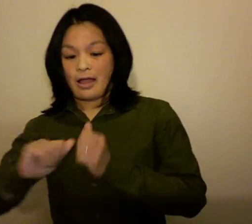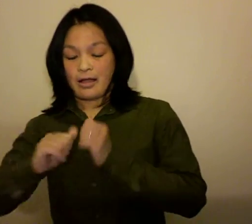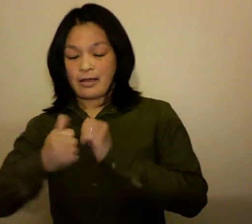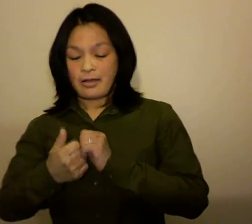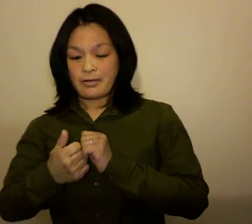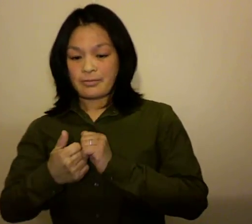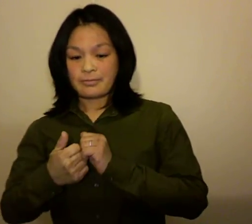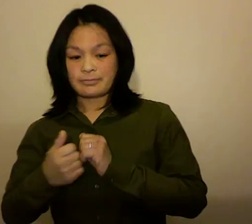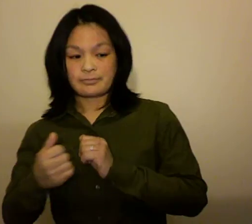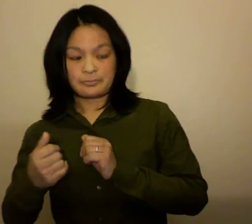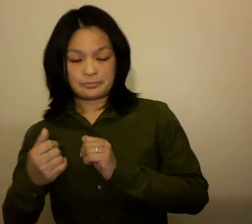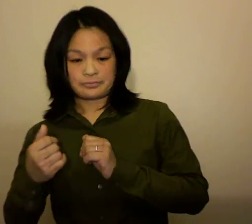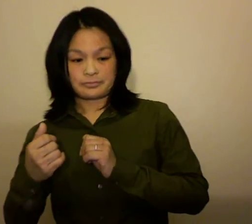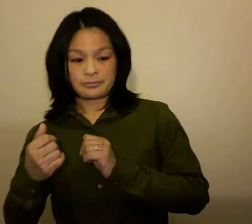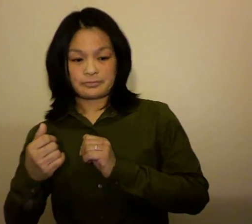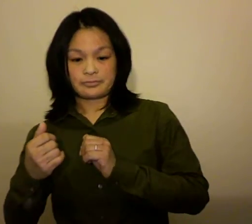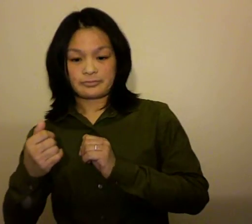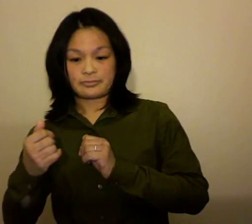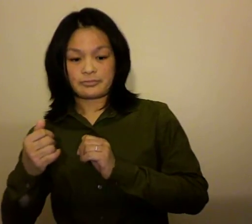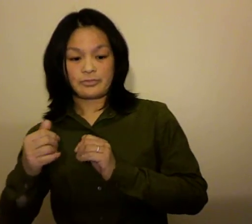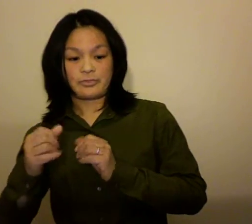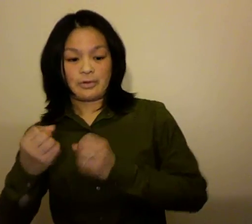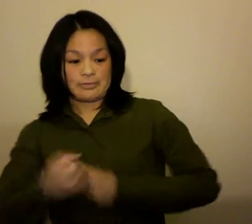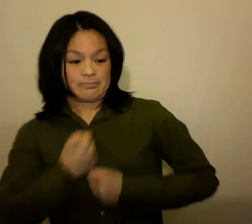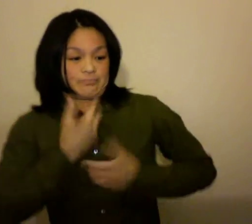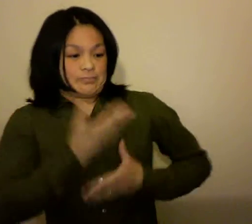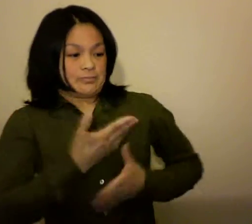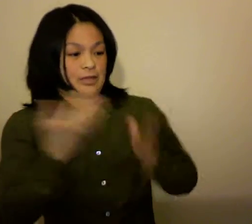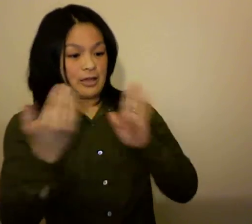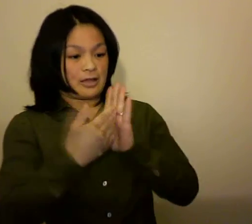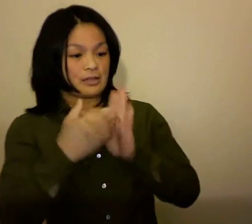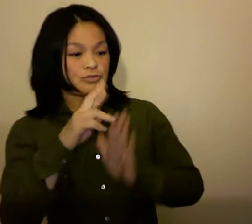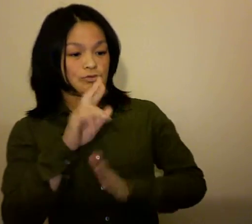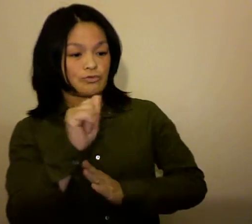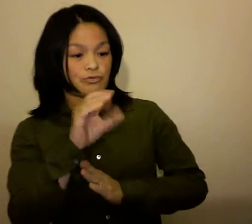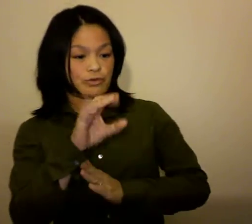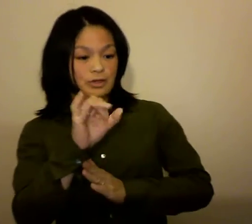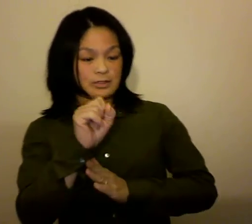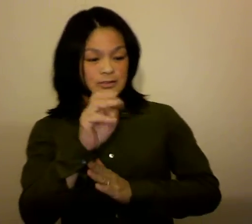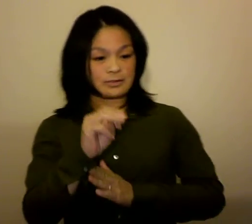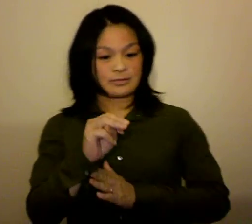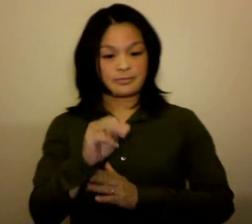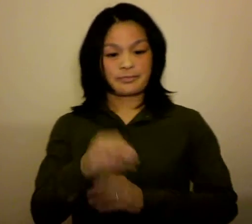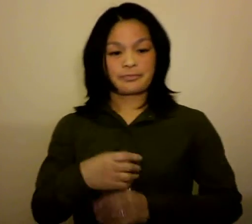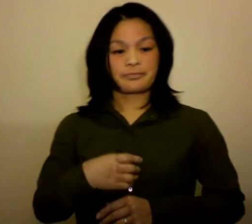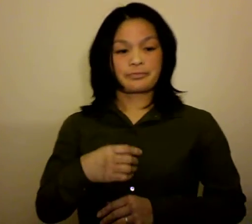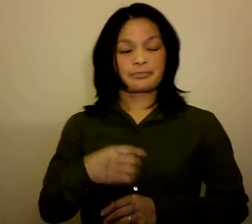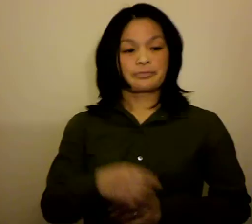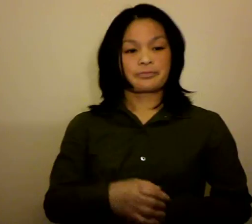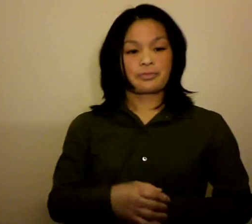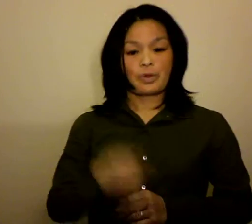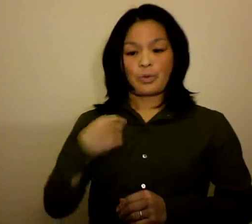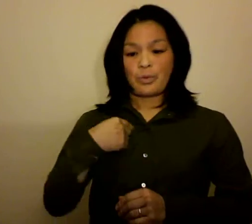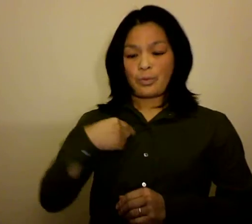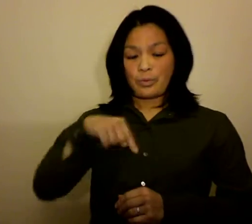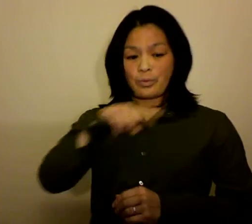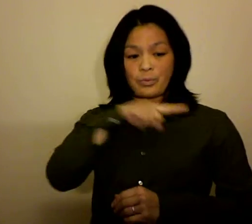against racism as it exists today. As community leaders, the most effective way of accomplishing this may be through